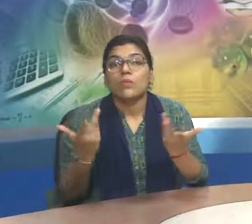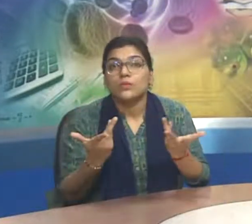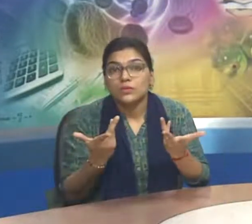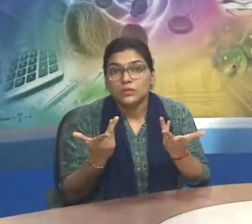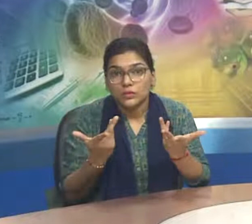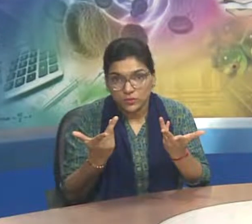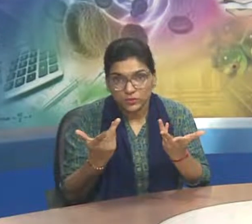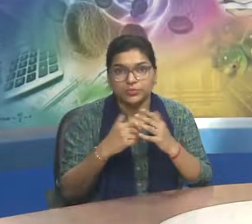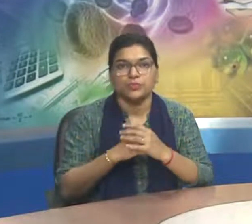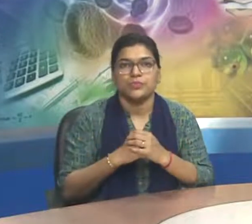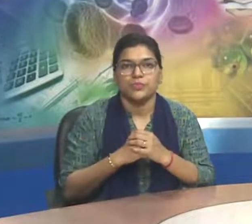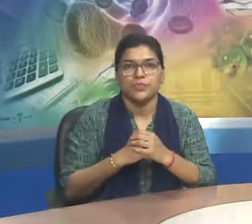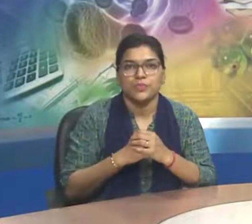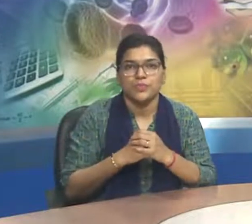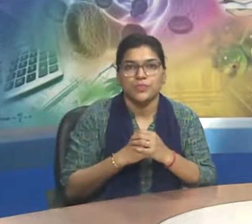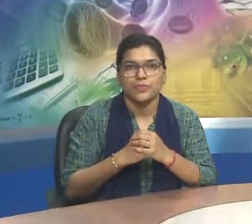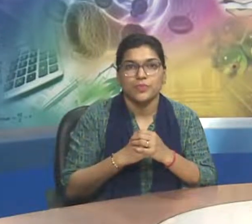biotic resources are from the